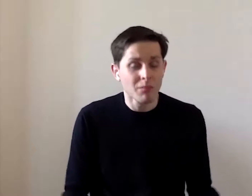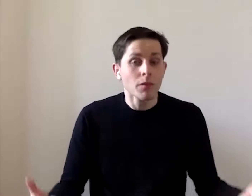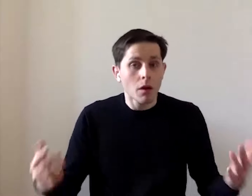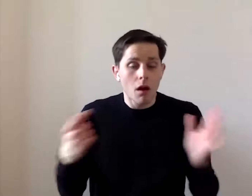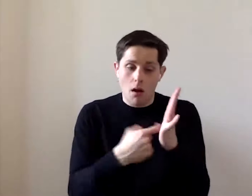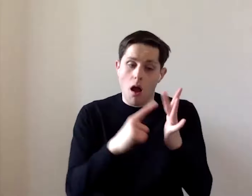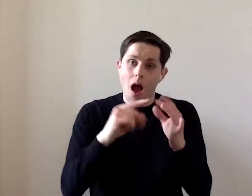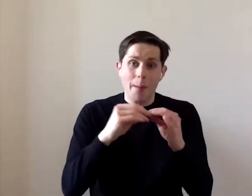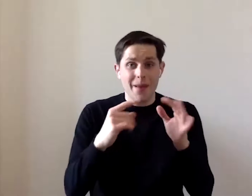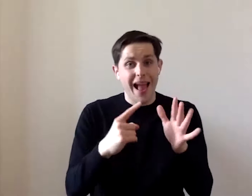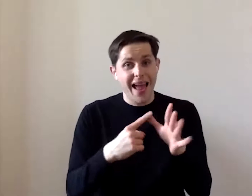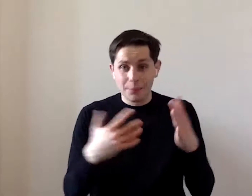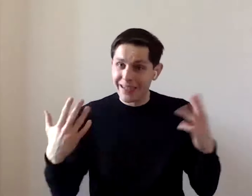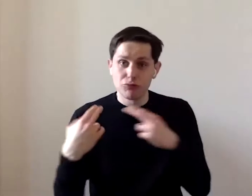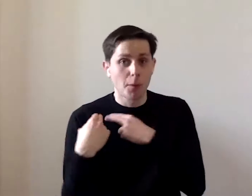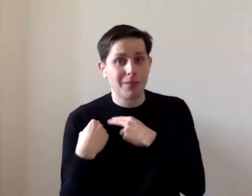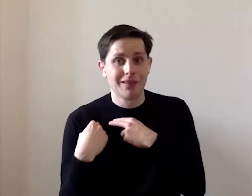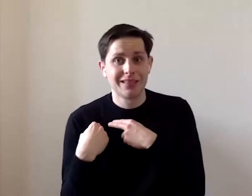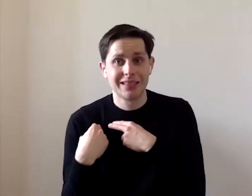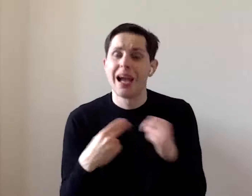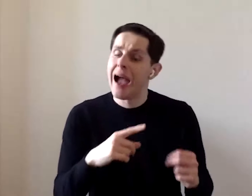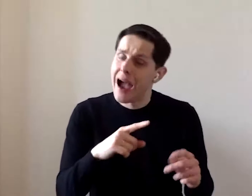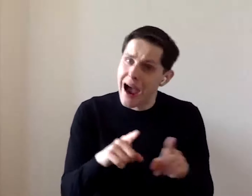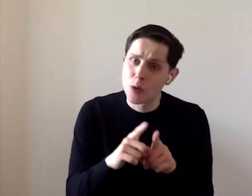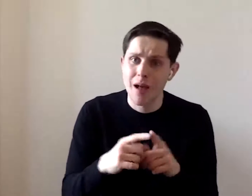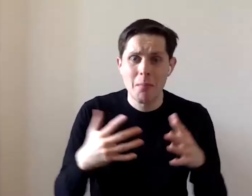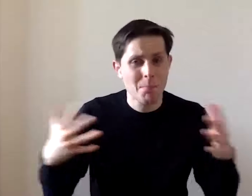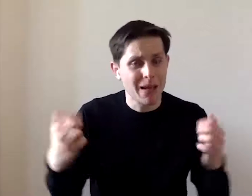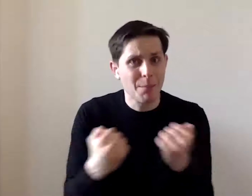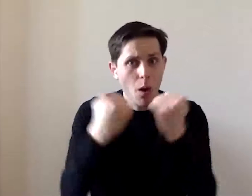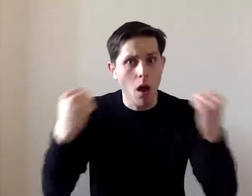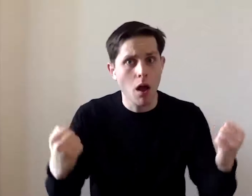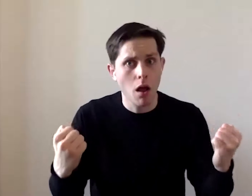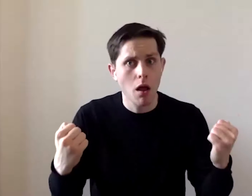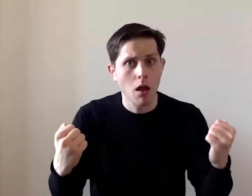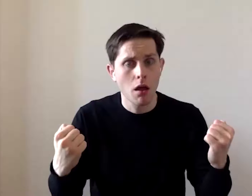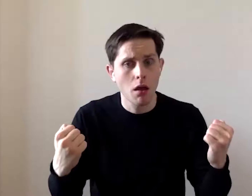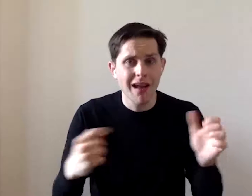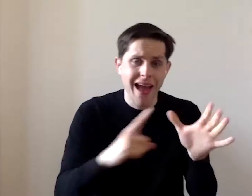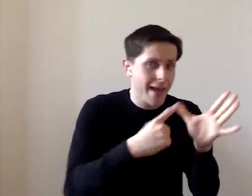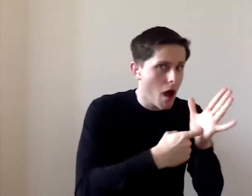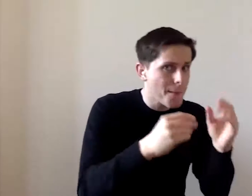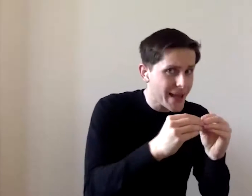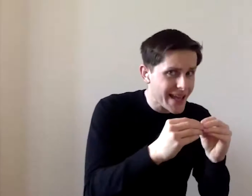RIBA has a responsibility, and they have a huge amount of power because they influence